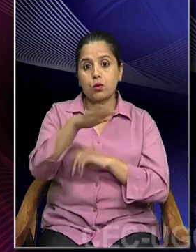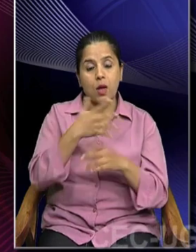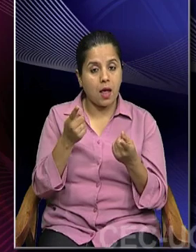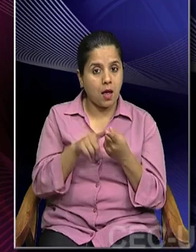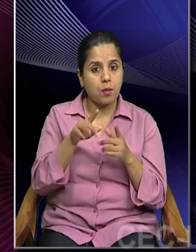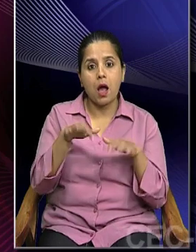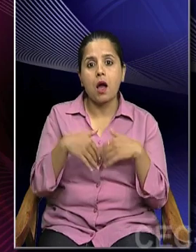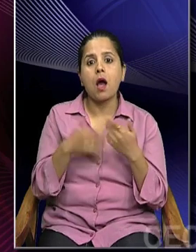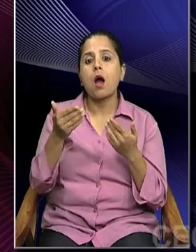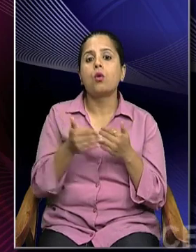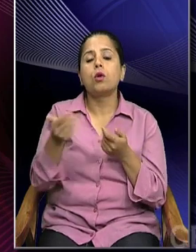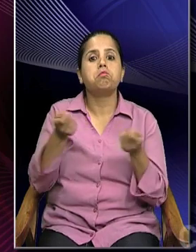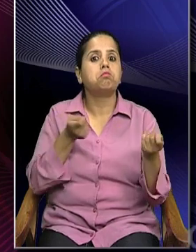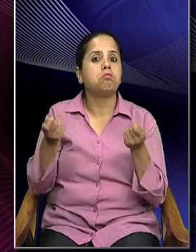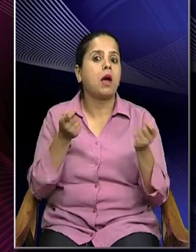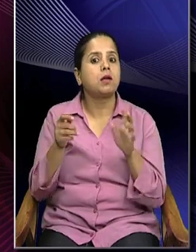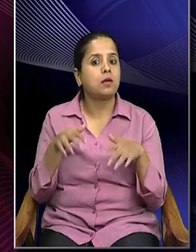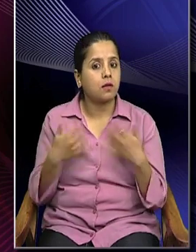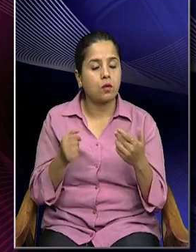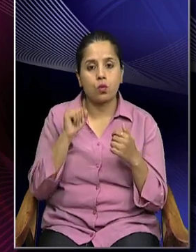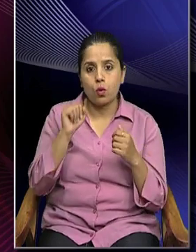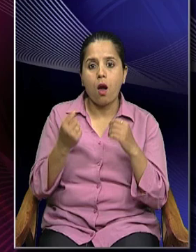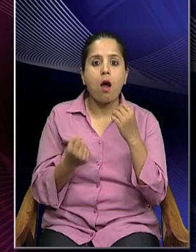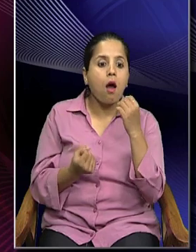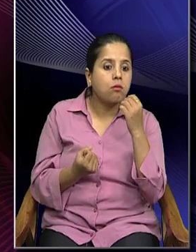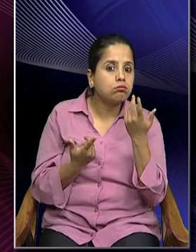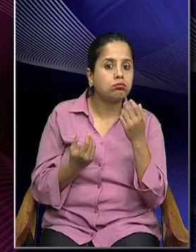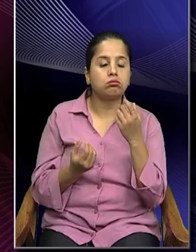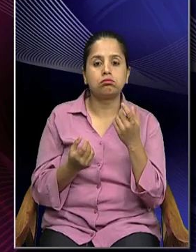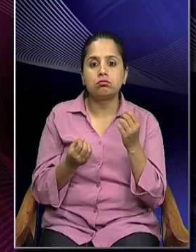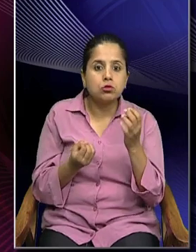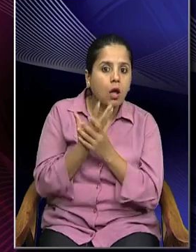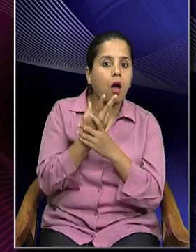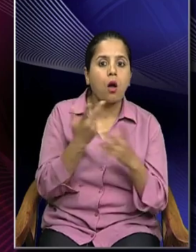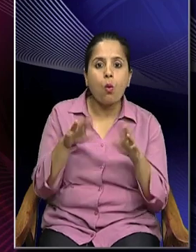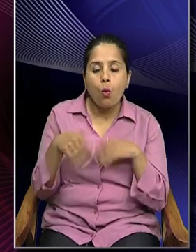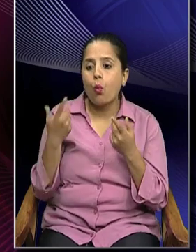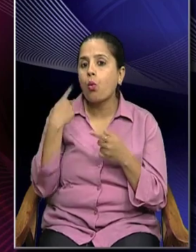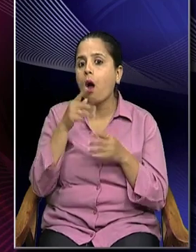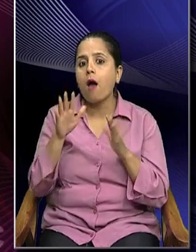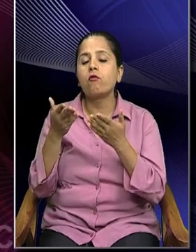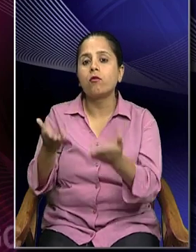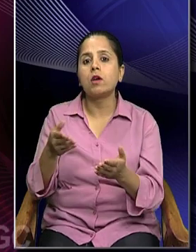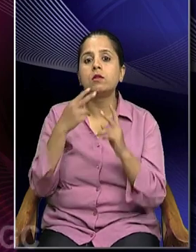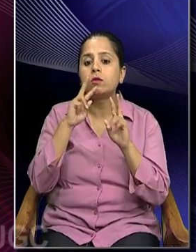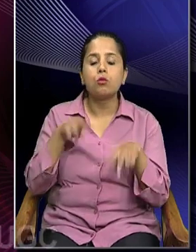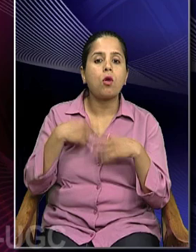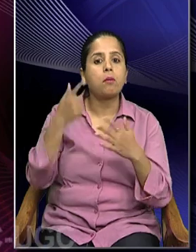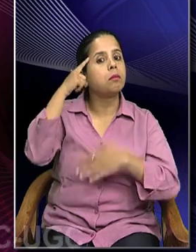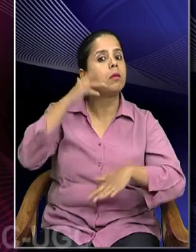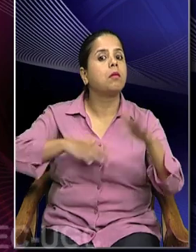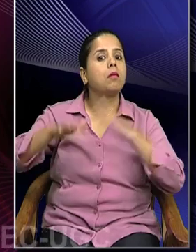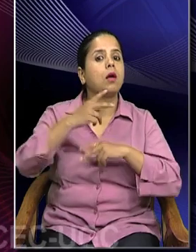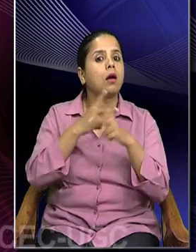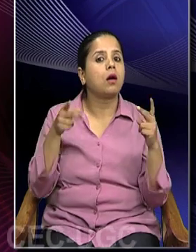how they are going to manage the emergency, what is going to be their response plan